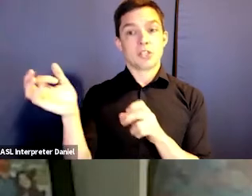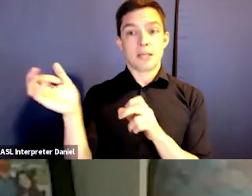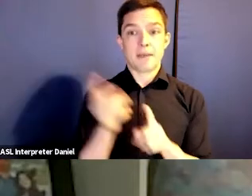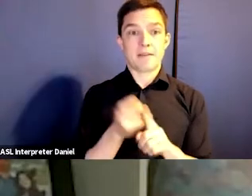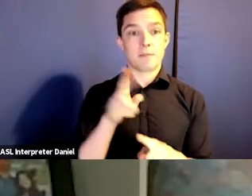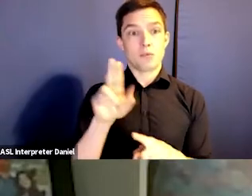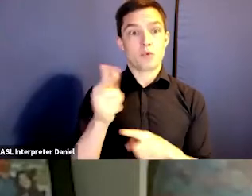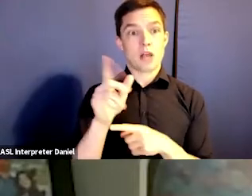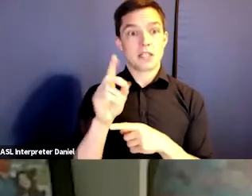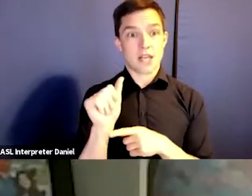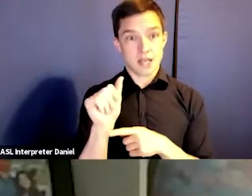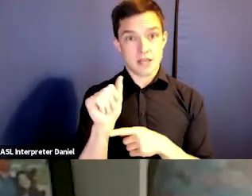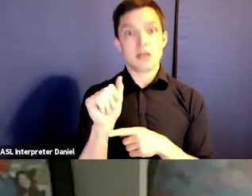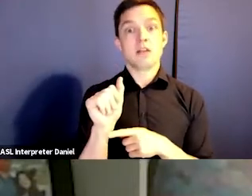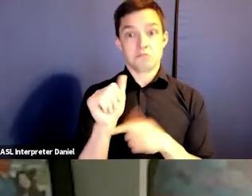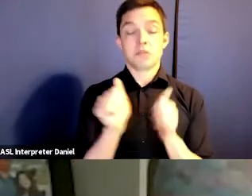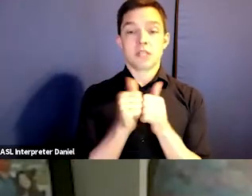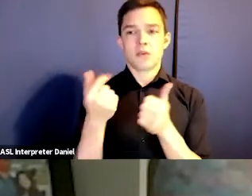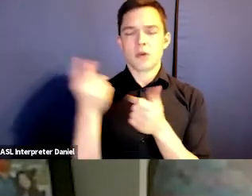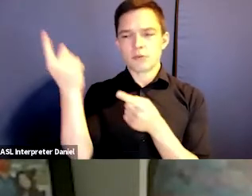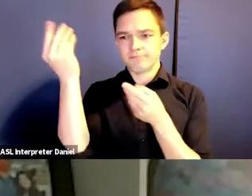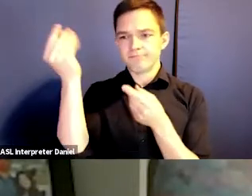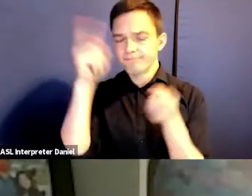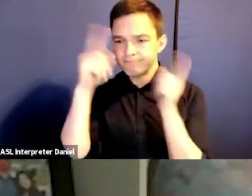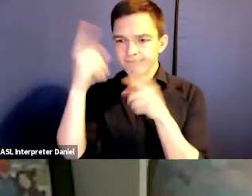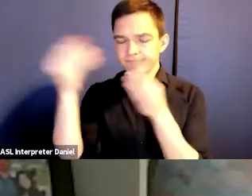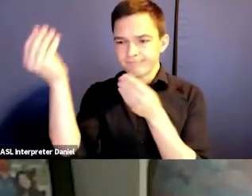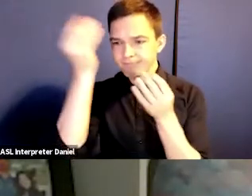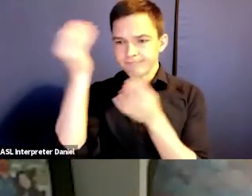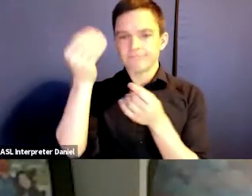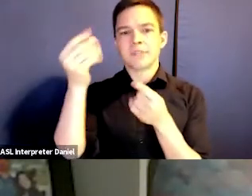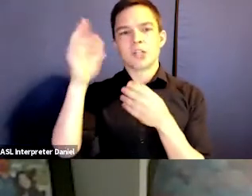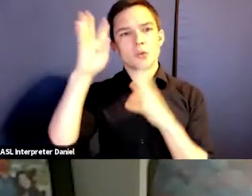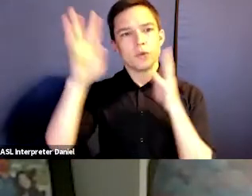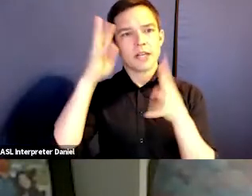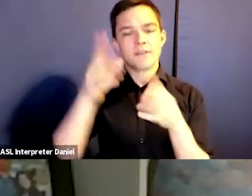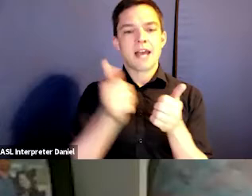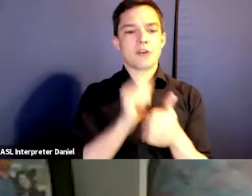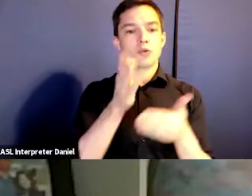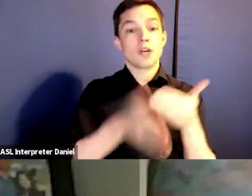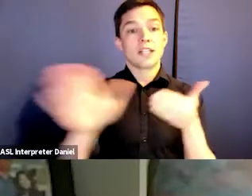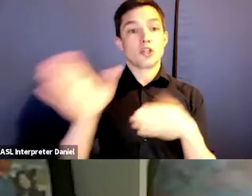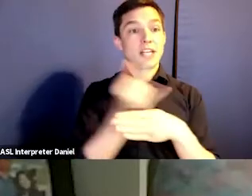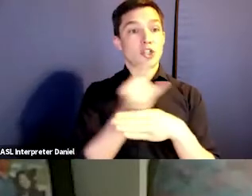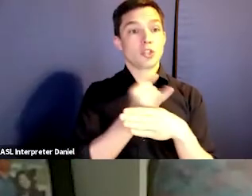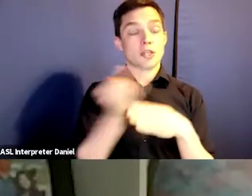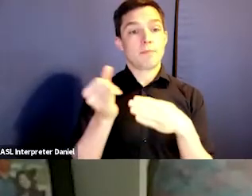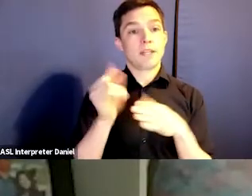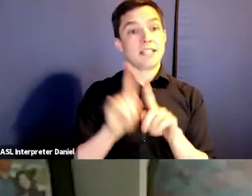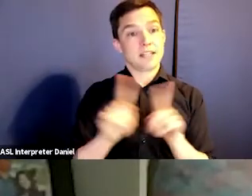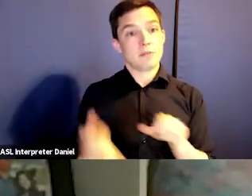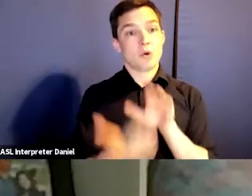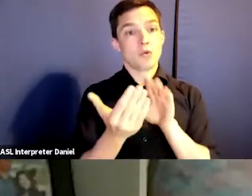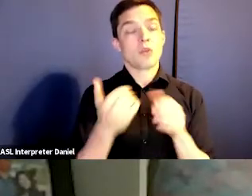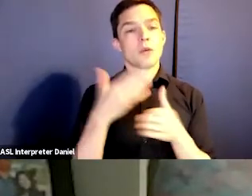Uganda, together we were able to think creatively about how to conclude her internship differently. We collaborated to